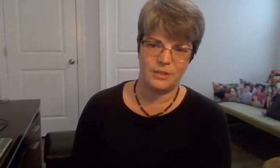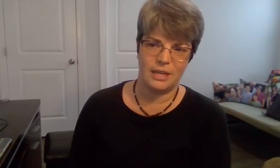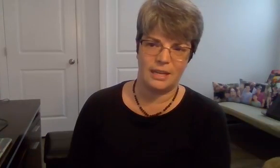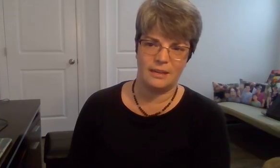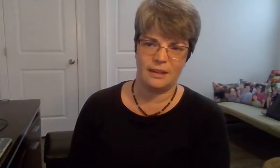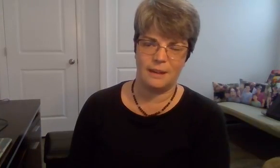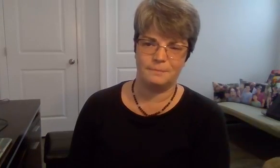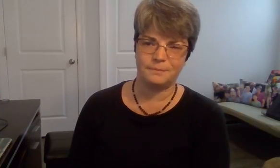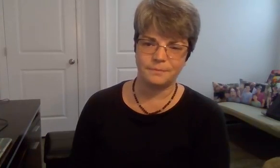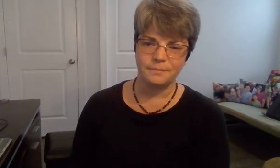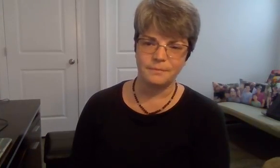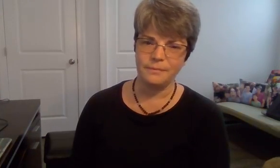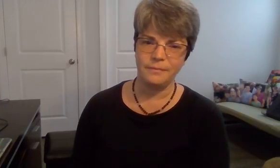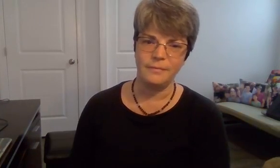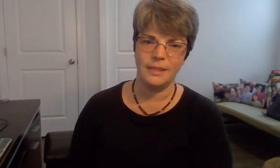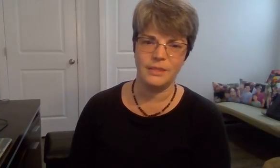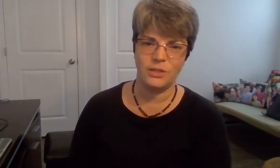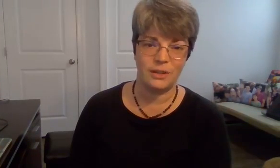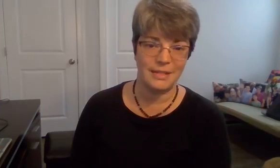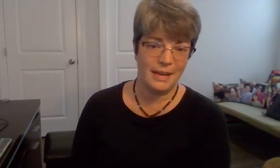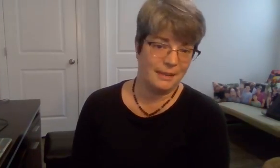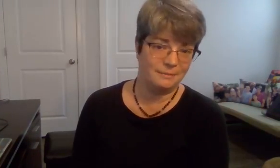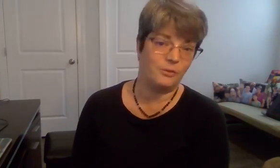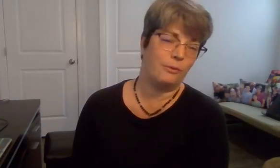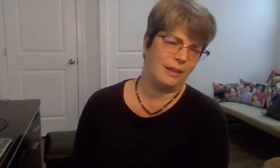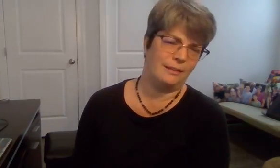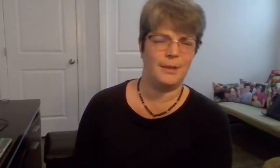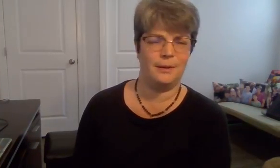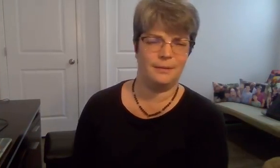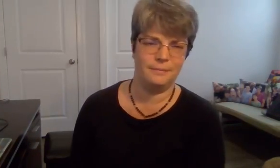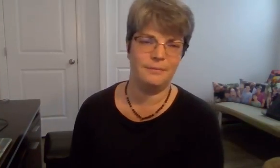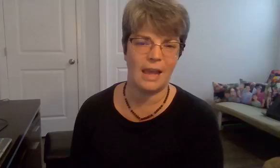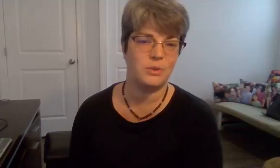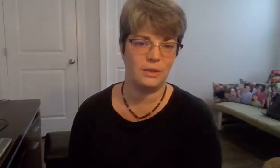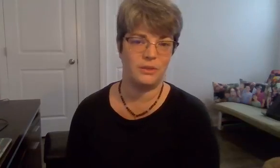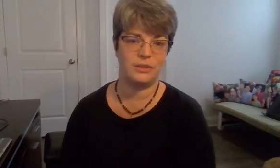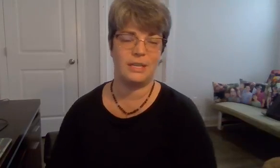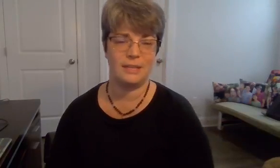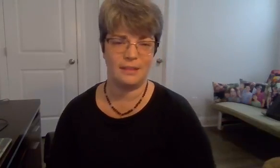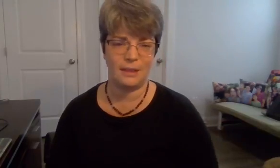and started signing for real. I mean, actually understanding the language.